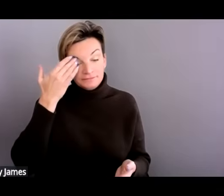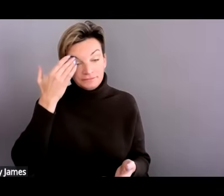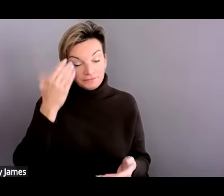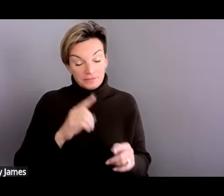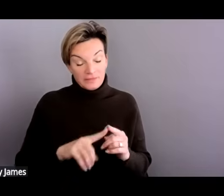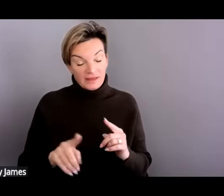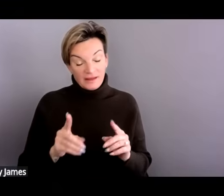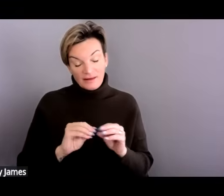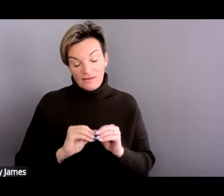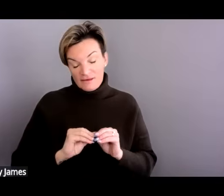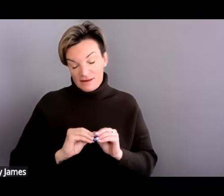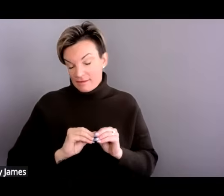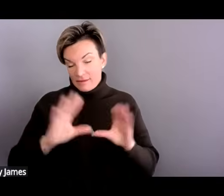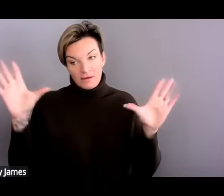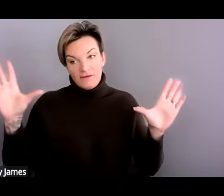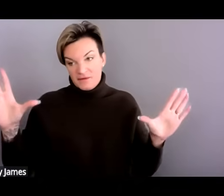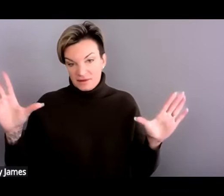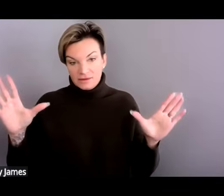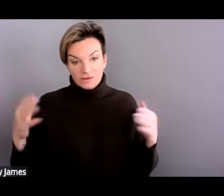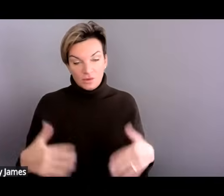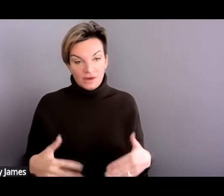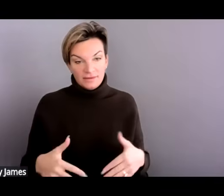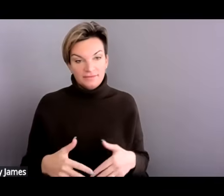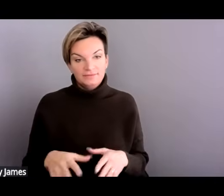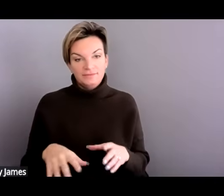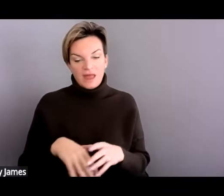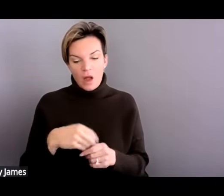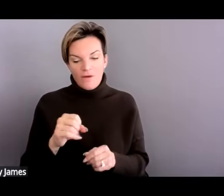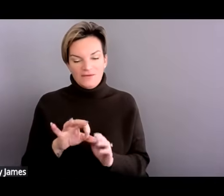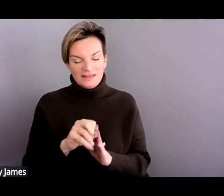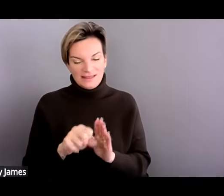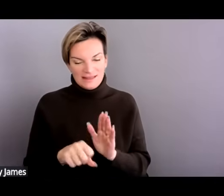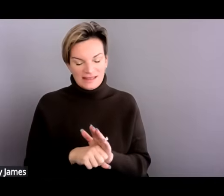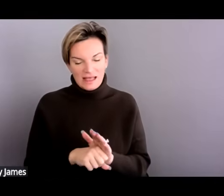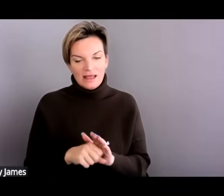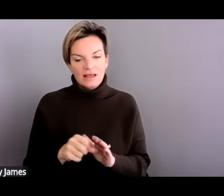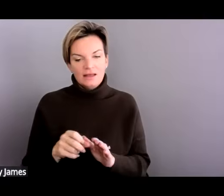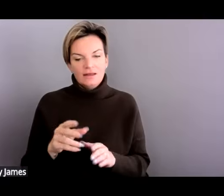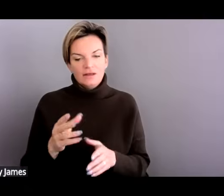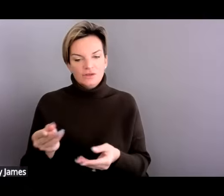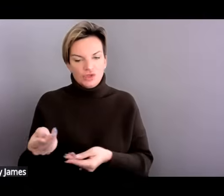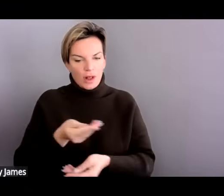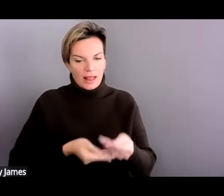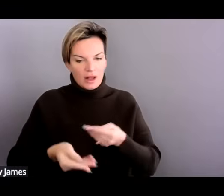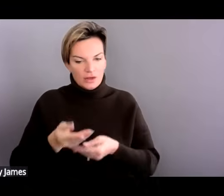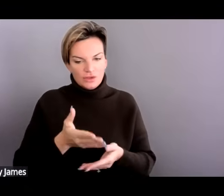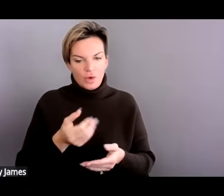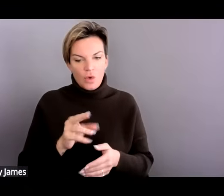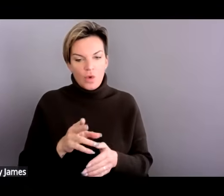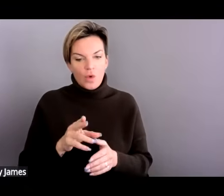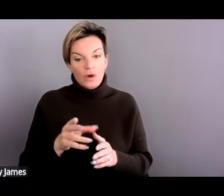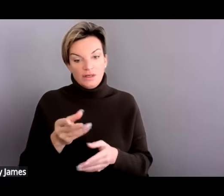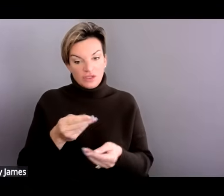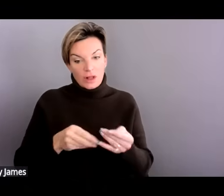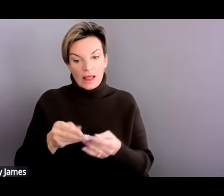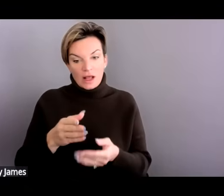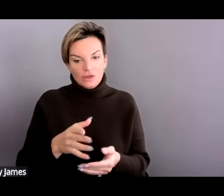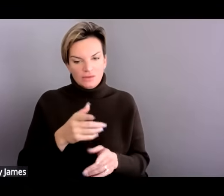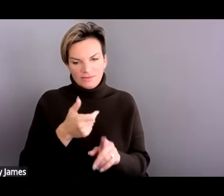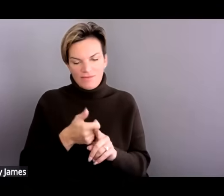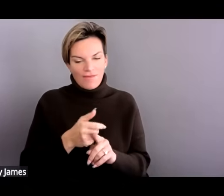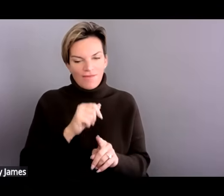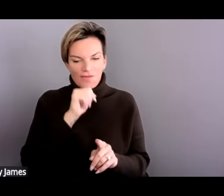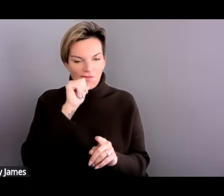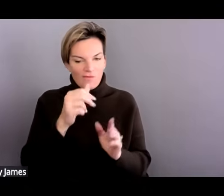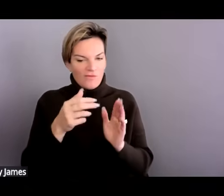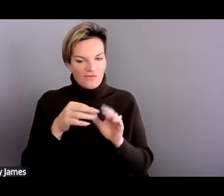here seems to be out-of-state circulators or circulators who are not registered voters in the state of Michigan, who